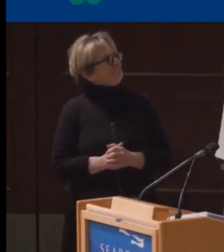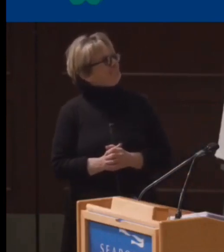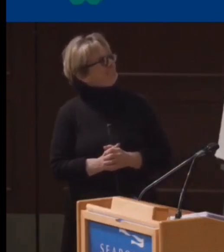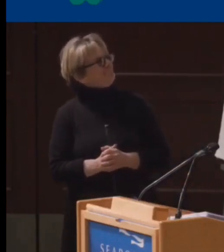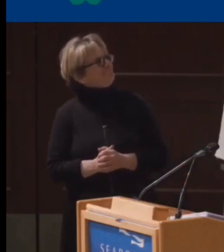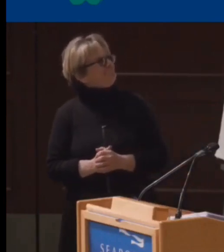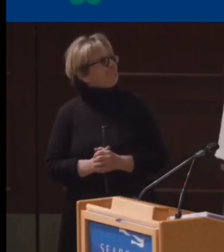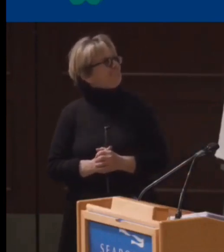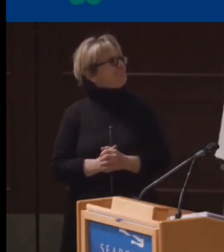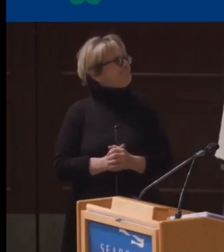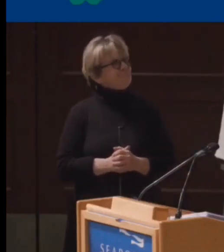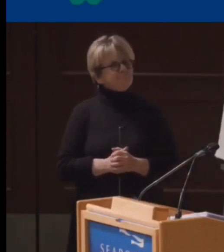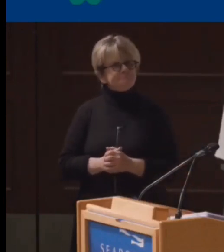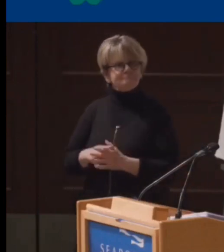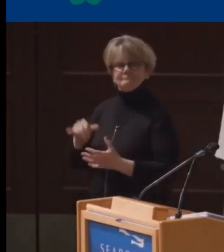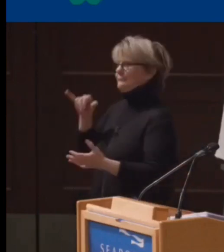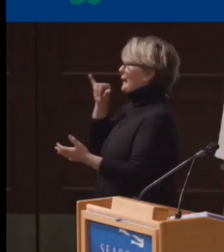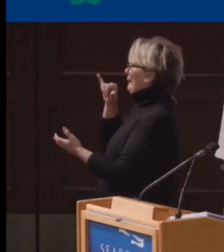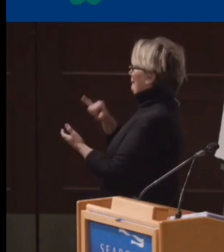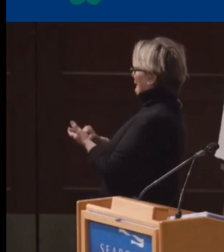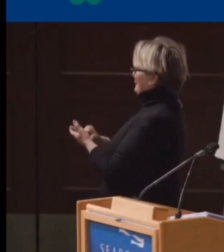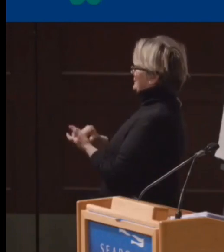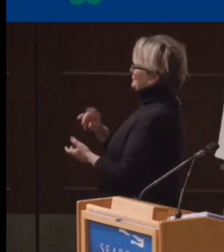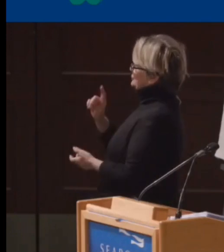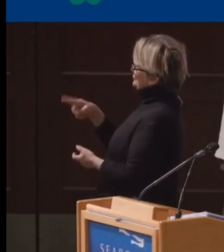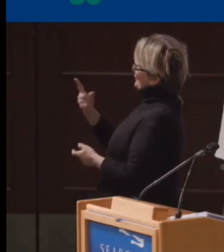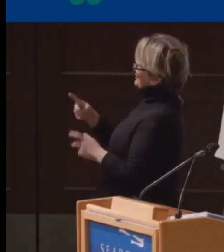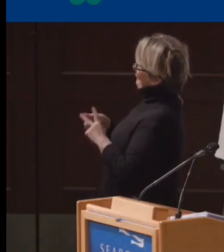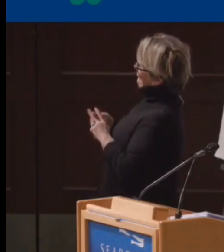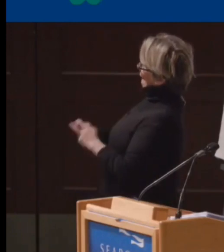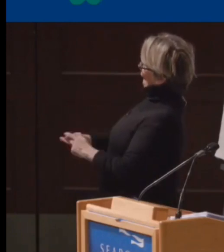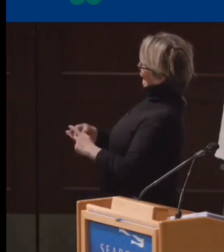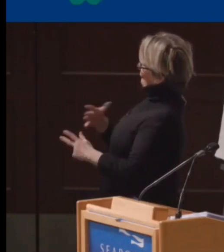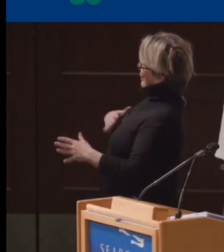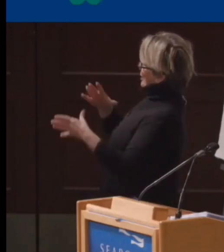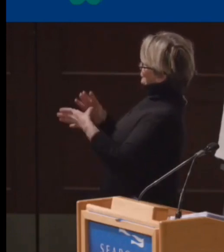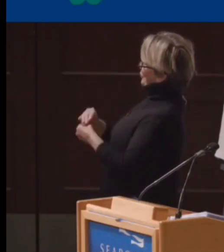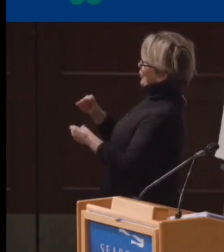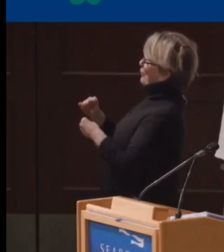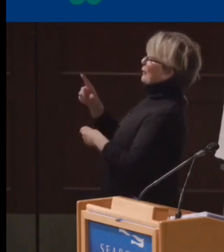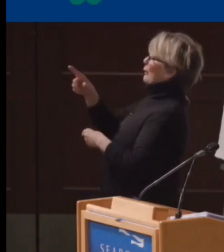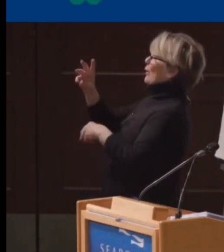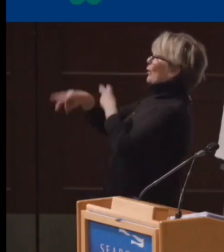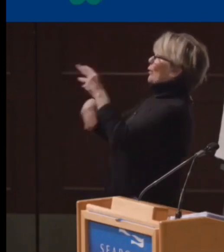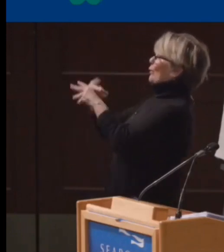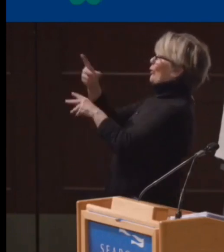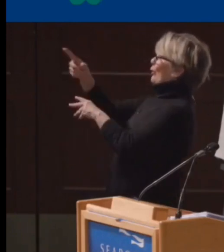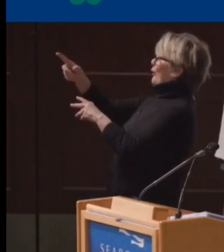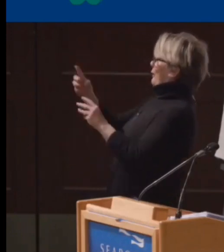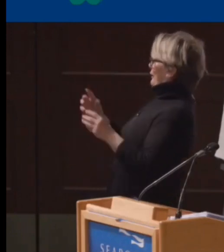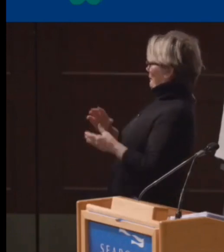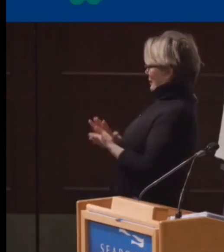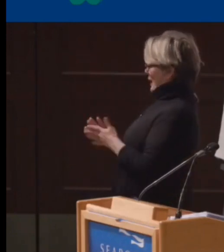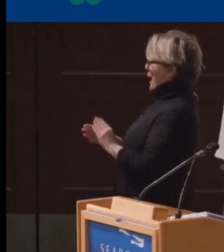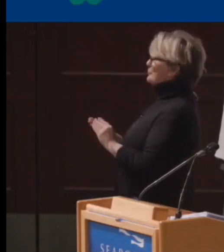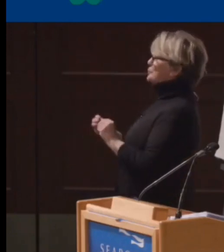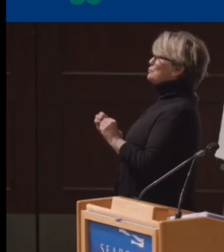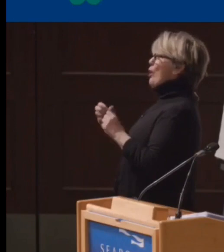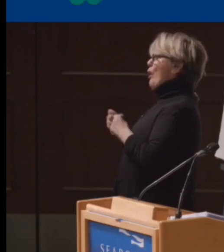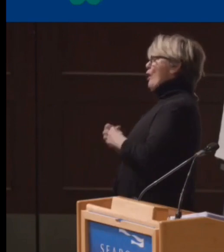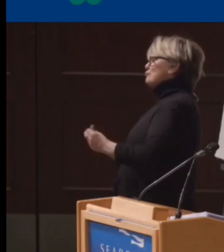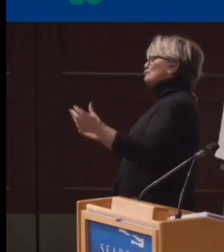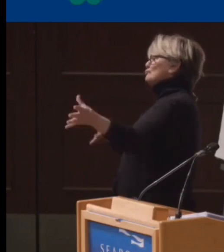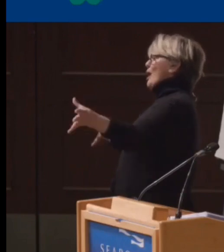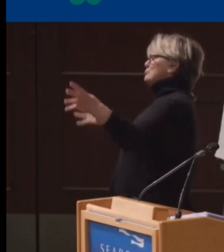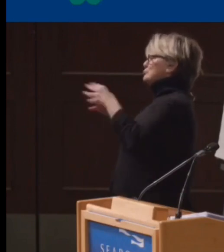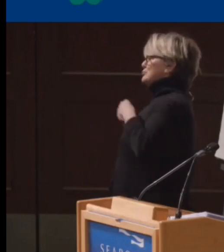This is only the beginning of my story. Hopefully, the world becomes a place that embraces the neurodiverse community like